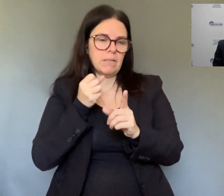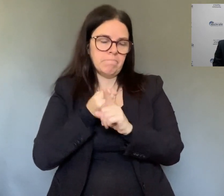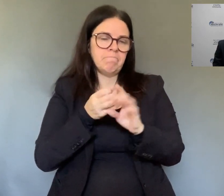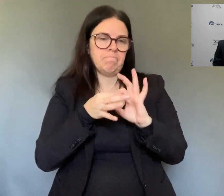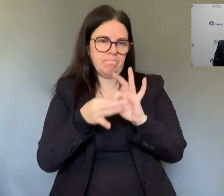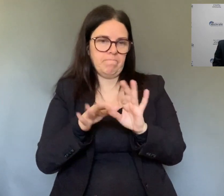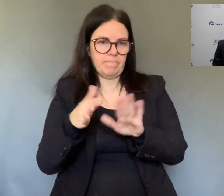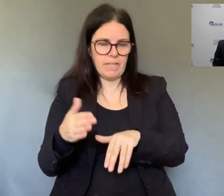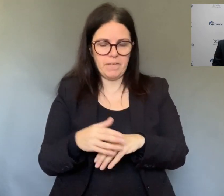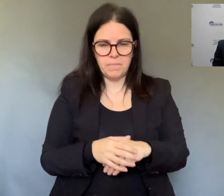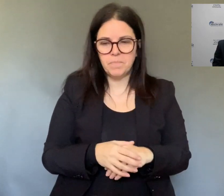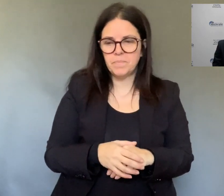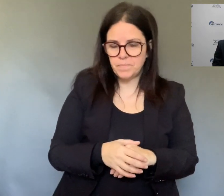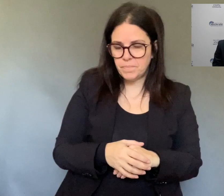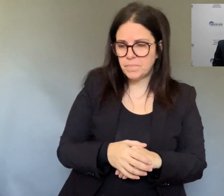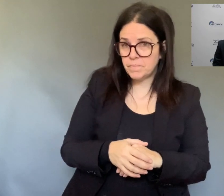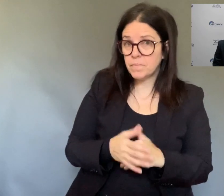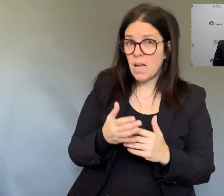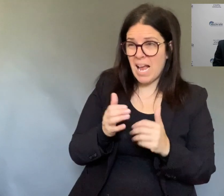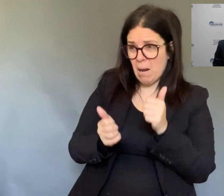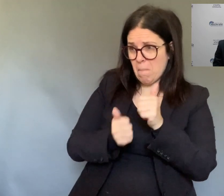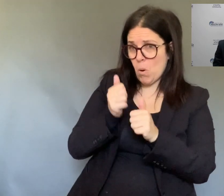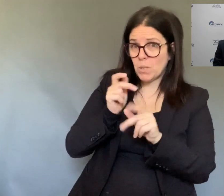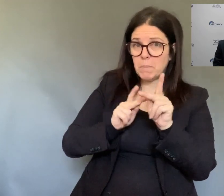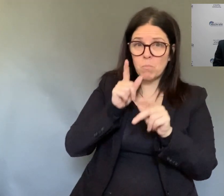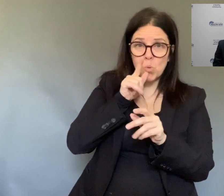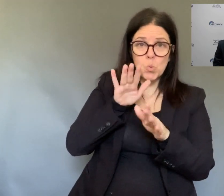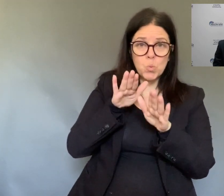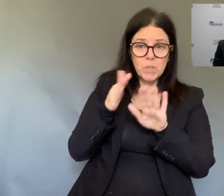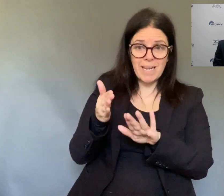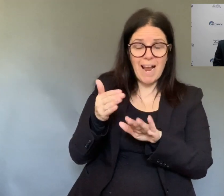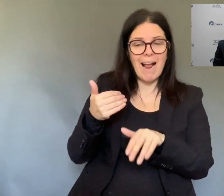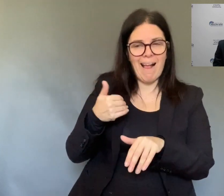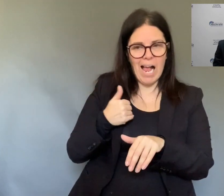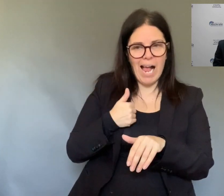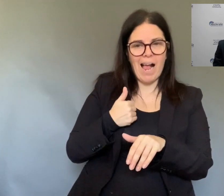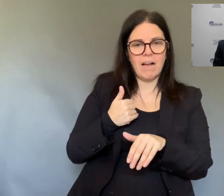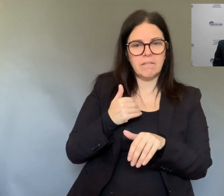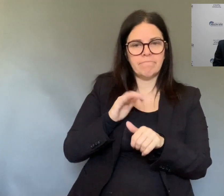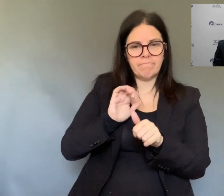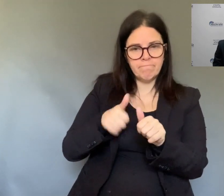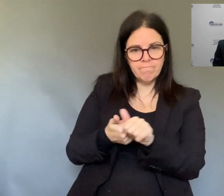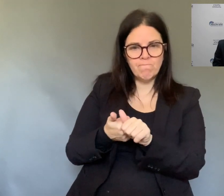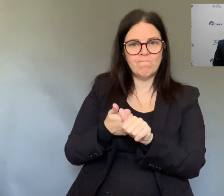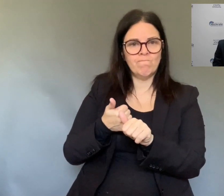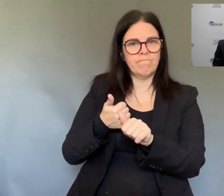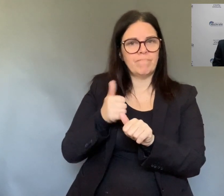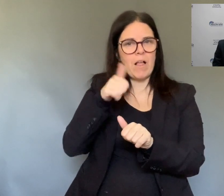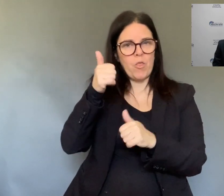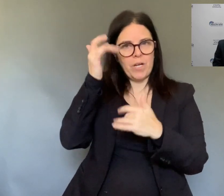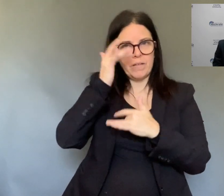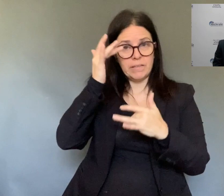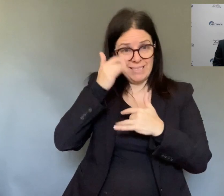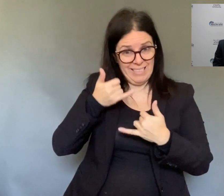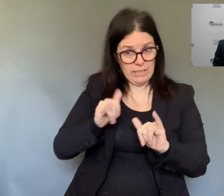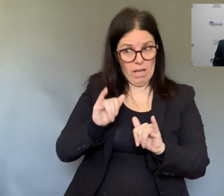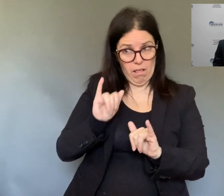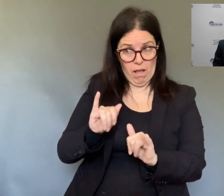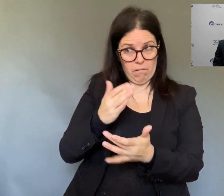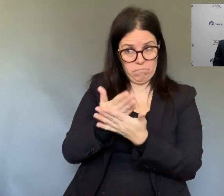the majority of people who have passed away have had underlying medical conditions. That's still the case? That is still the case,